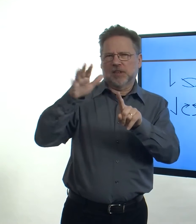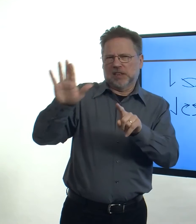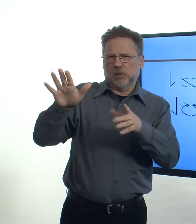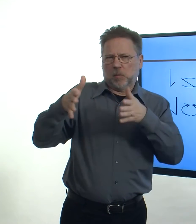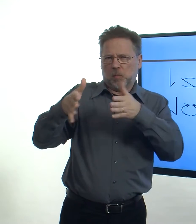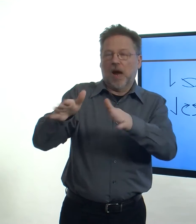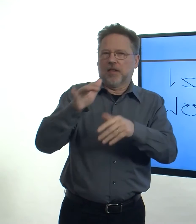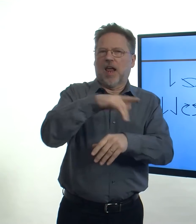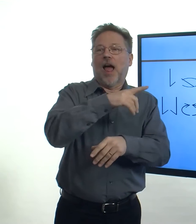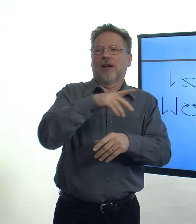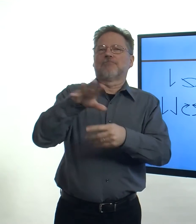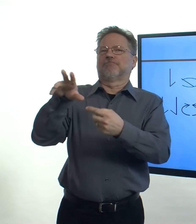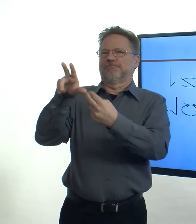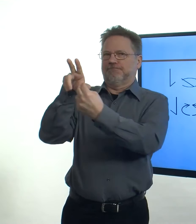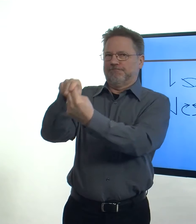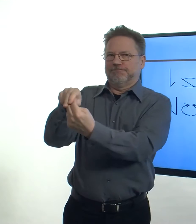system, which Stokoe adapted.